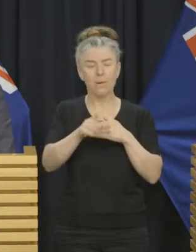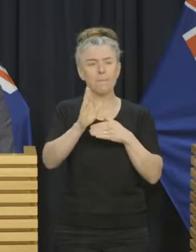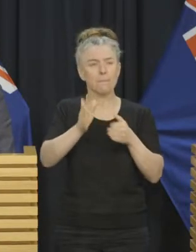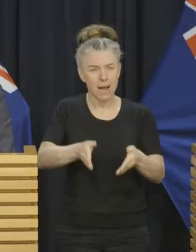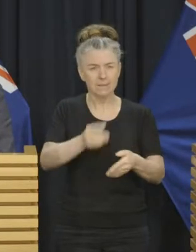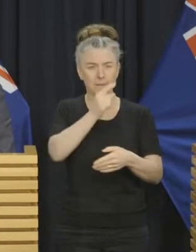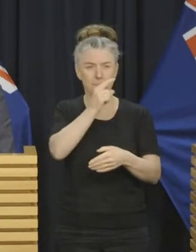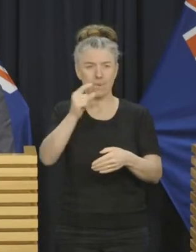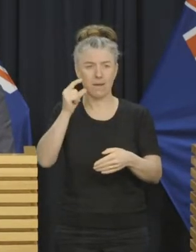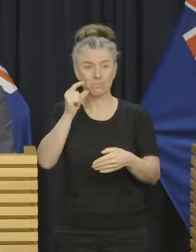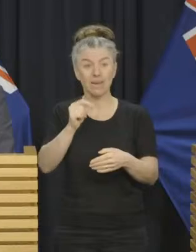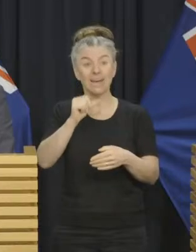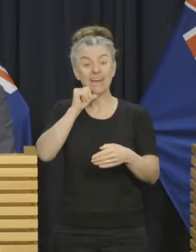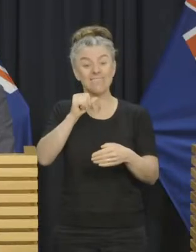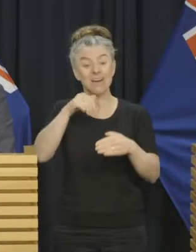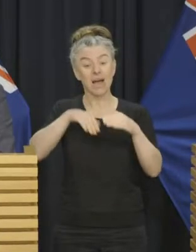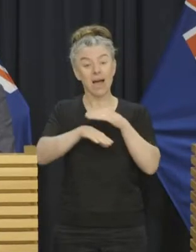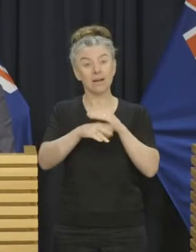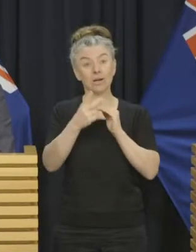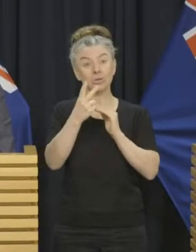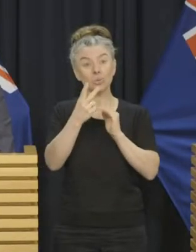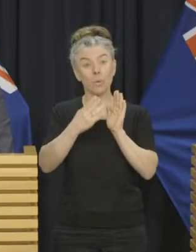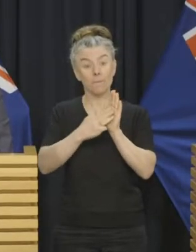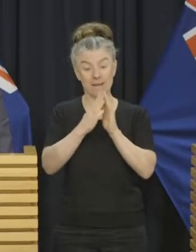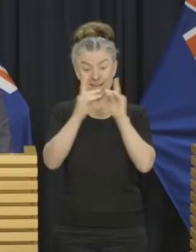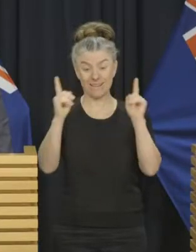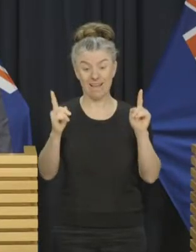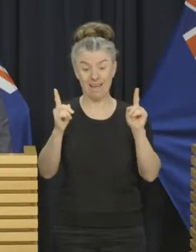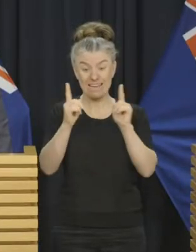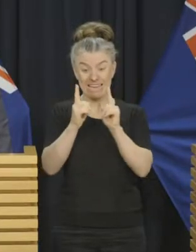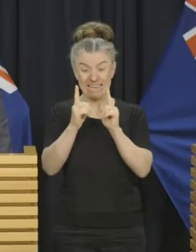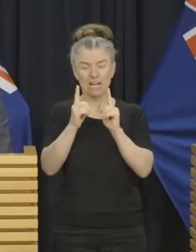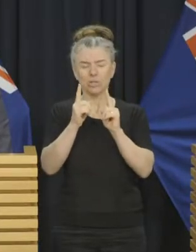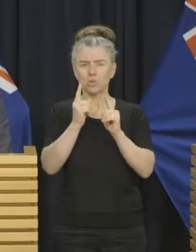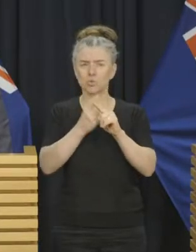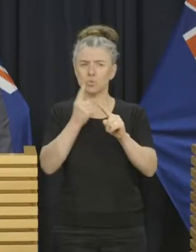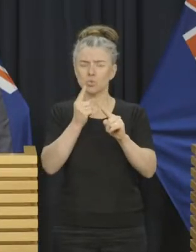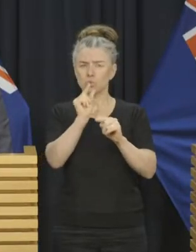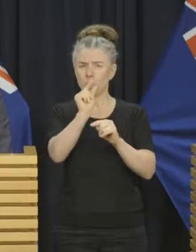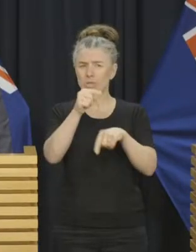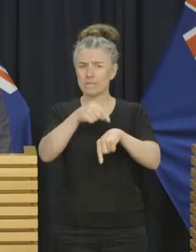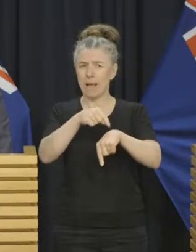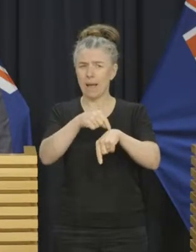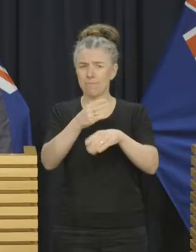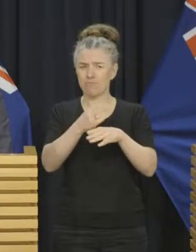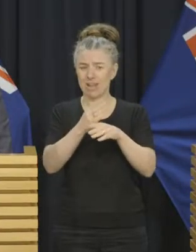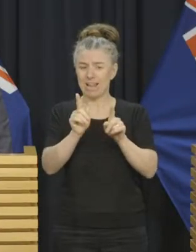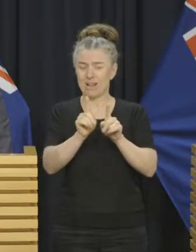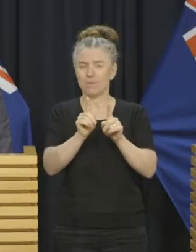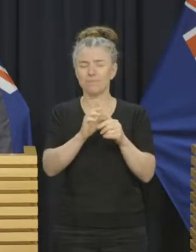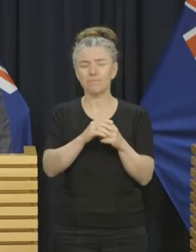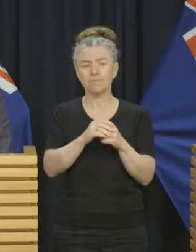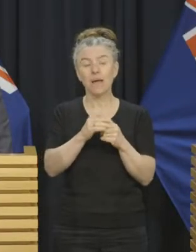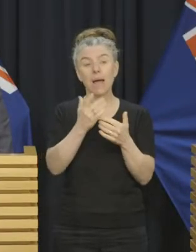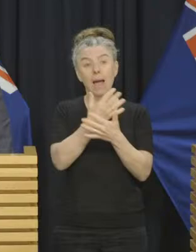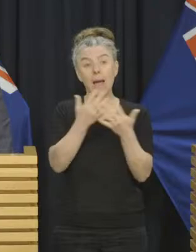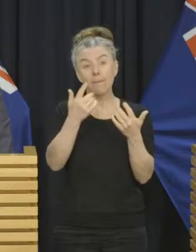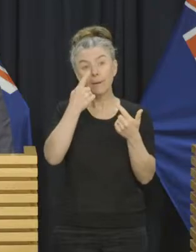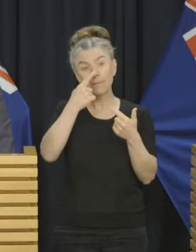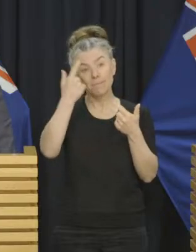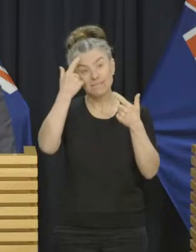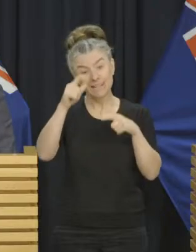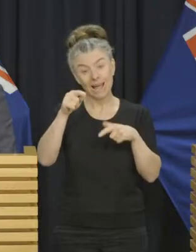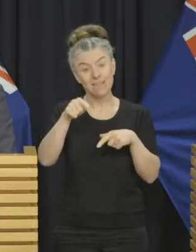any contact closer than 2 metres would have been for only a short period of time. there were 154 returnees staying